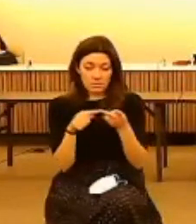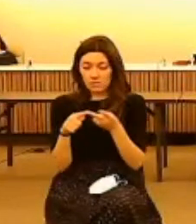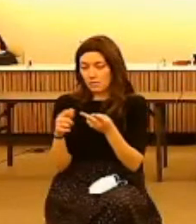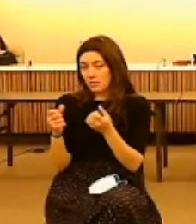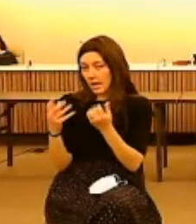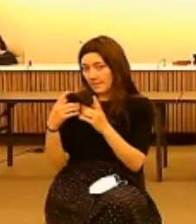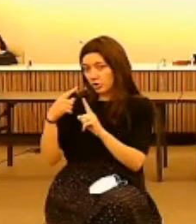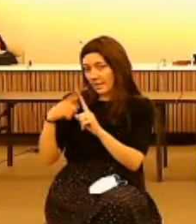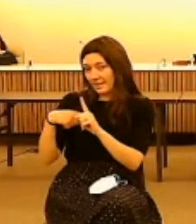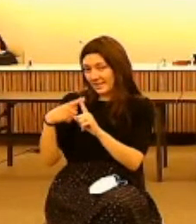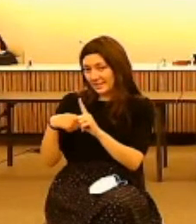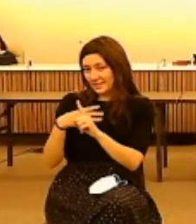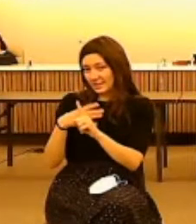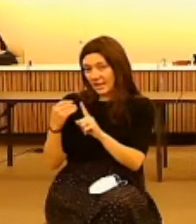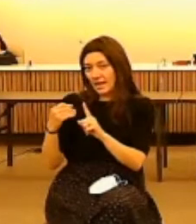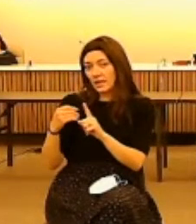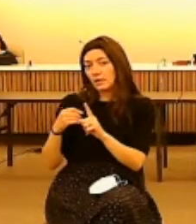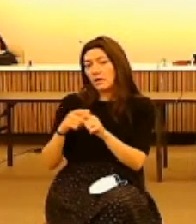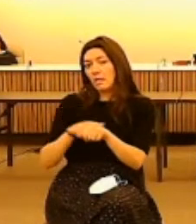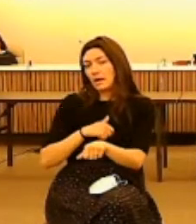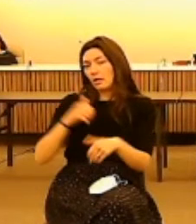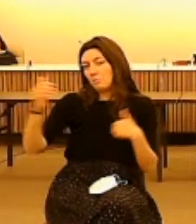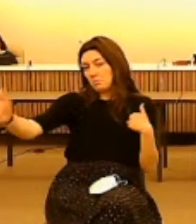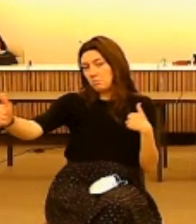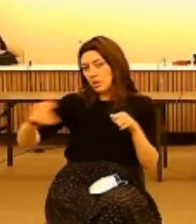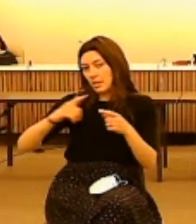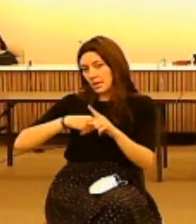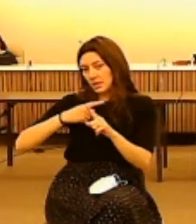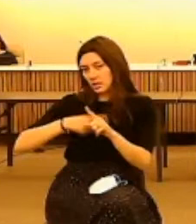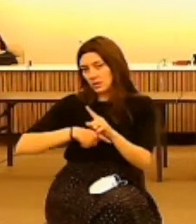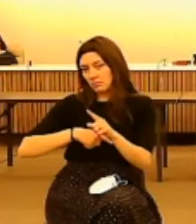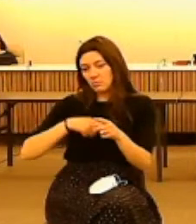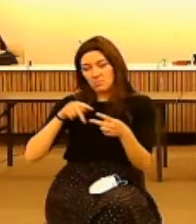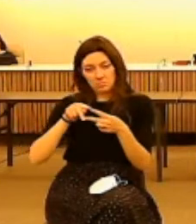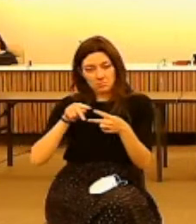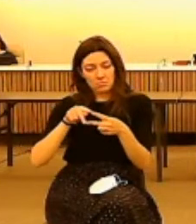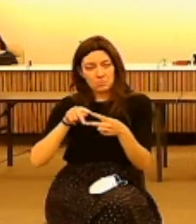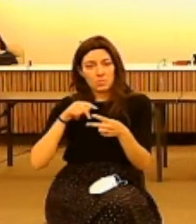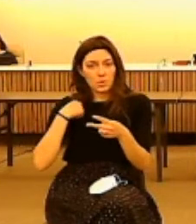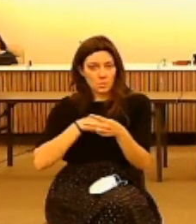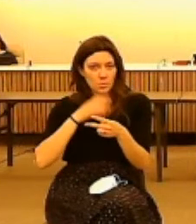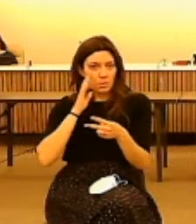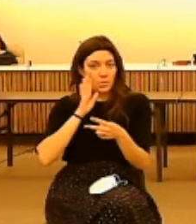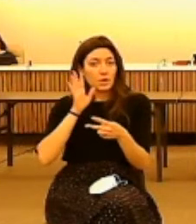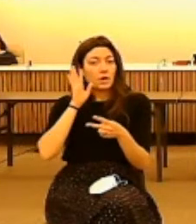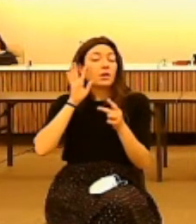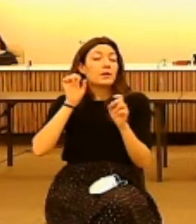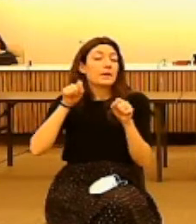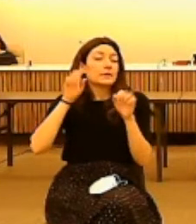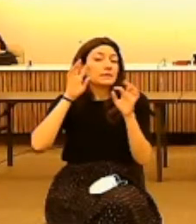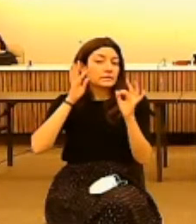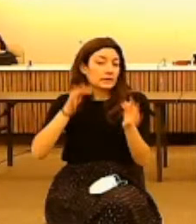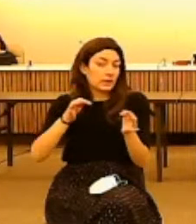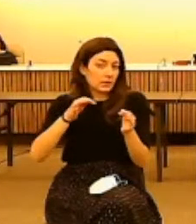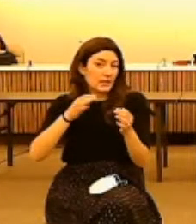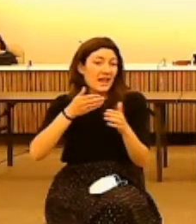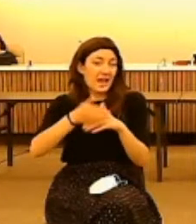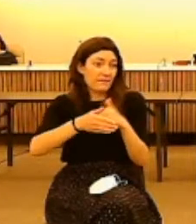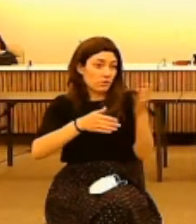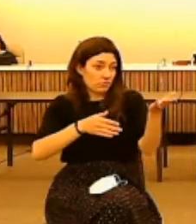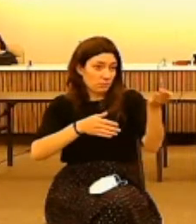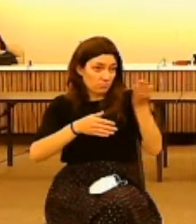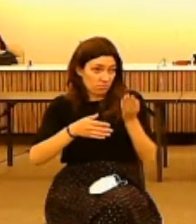the length of the lease. And so we'll get to make that decision when we get the responses